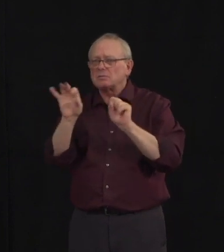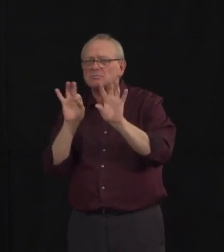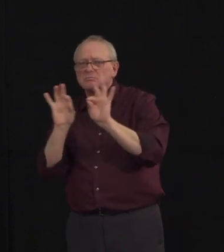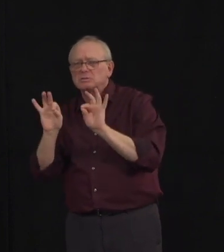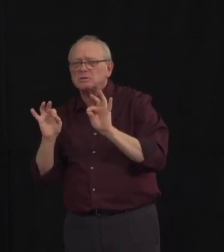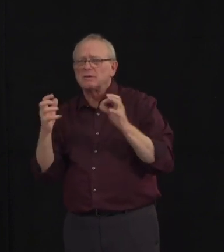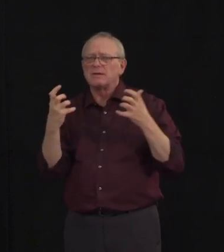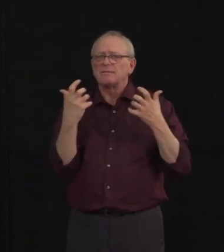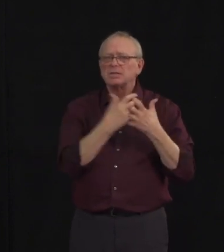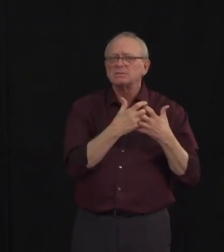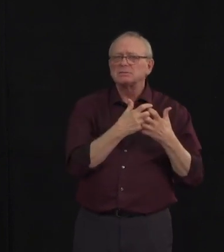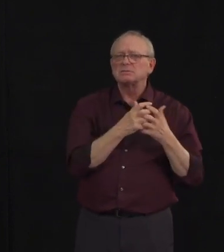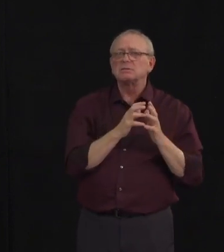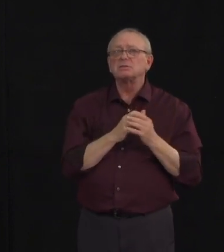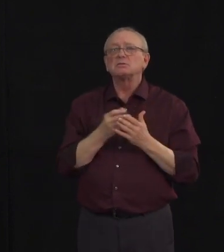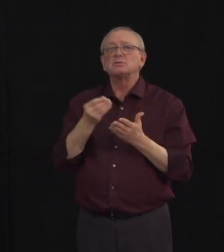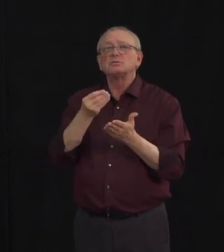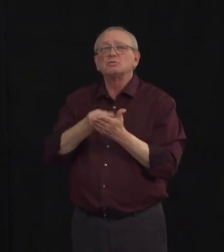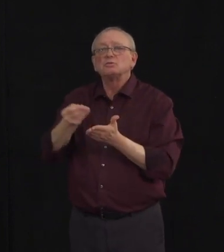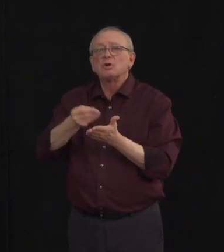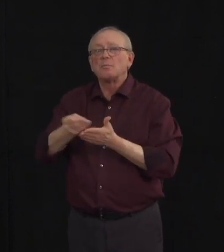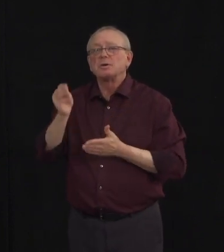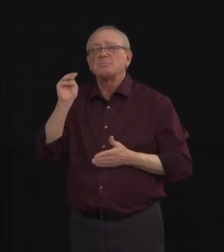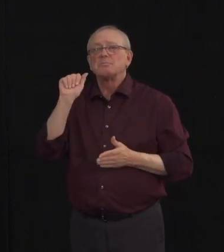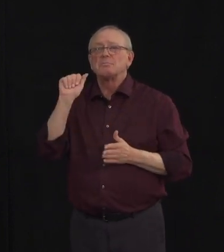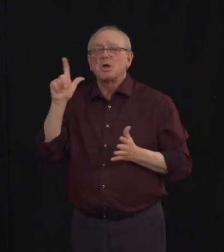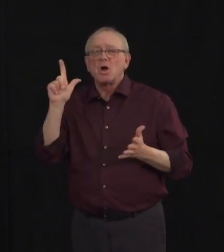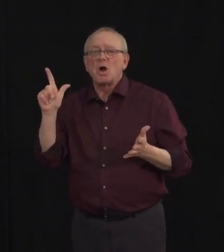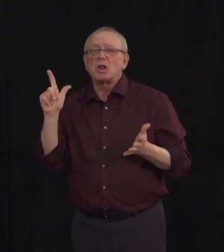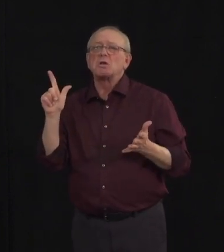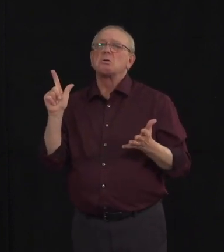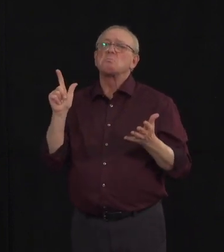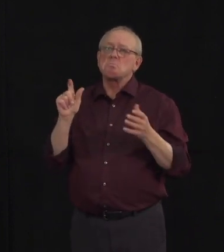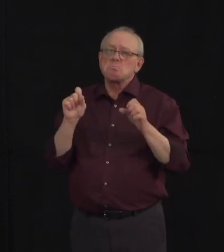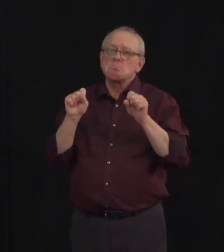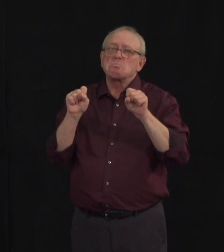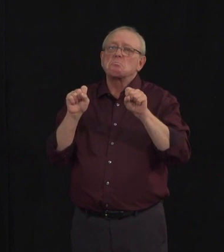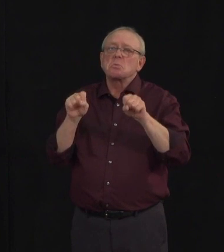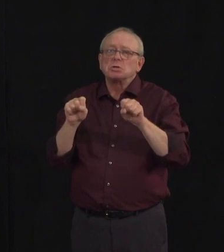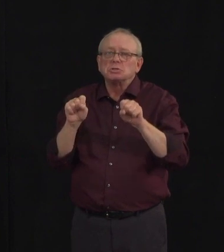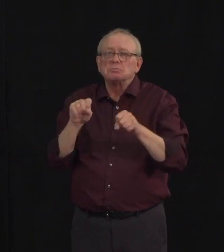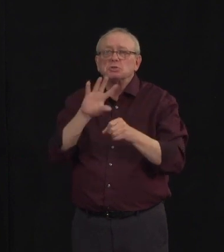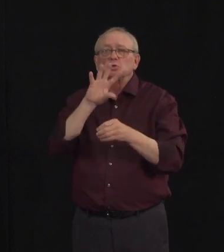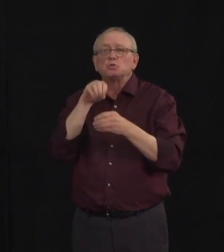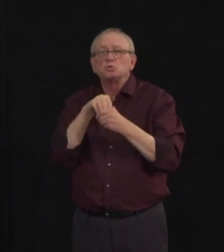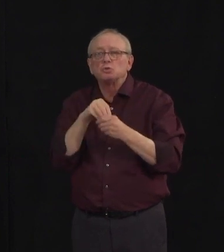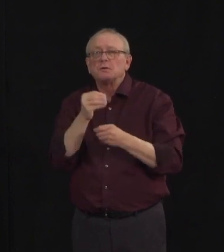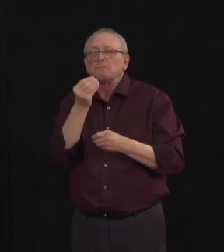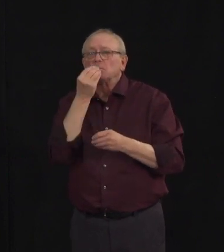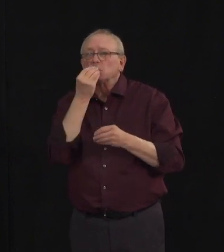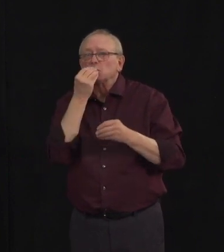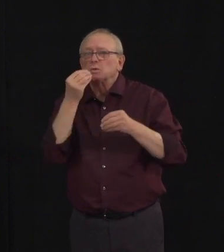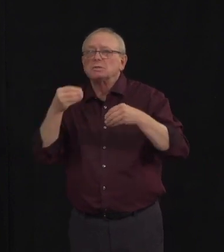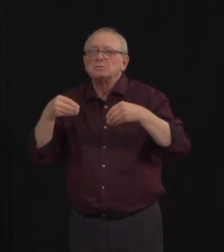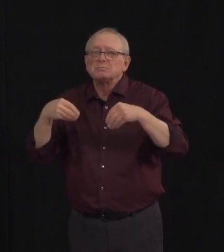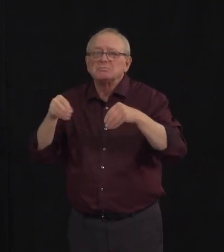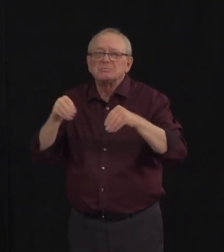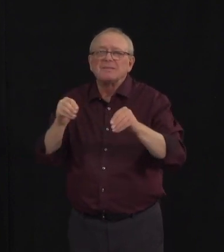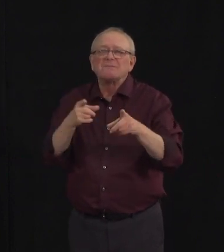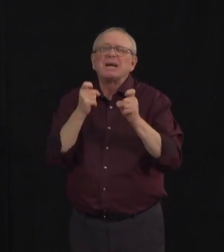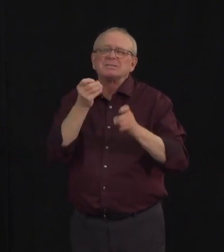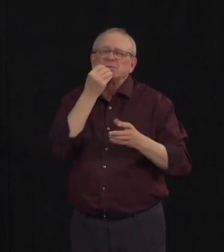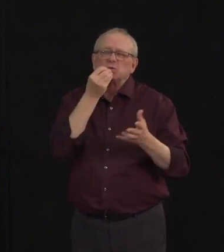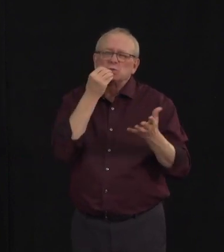is going to have potentially food retail in it, so fast food or food courts. And so